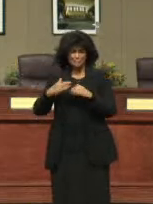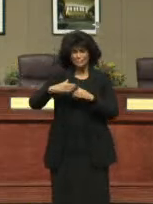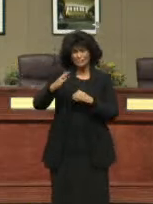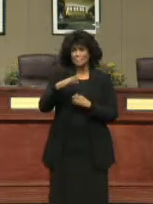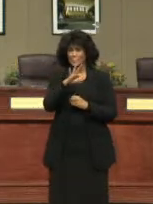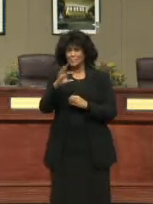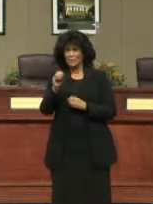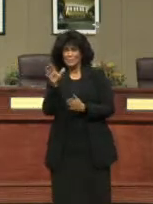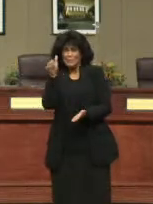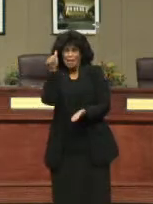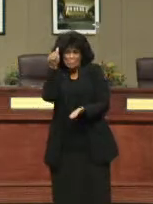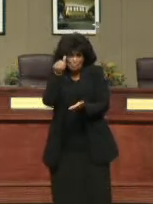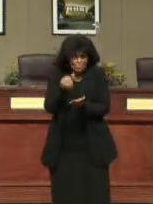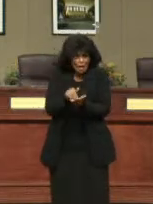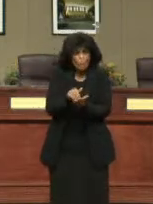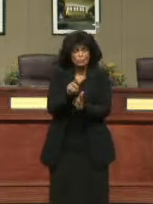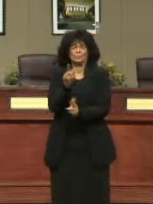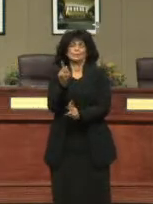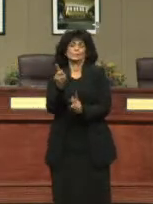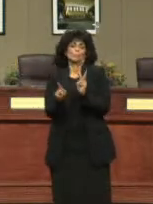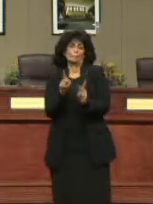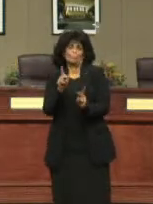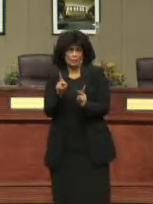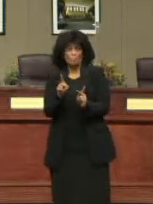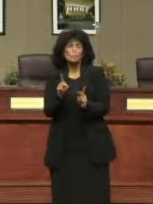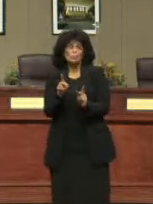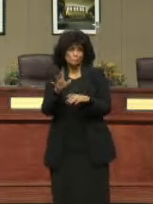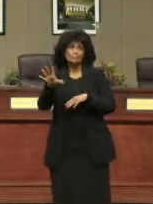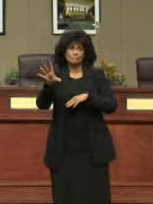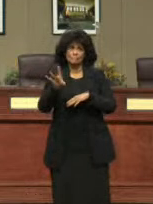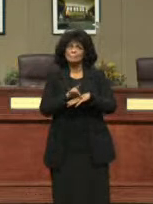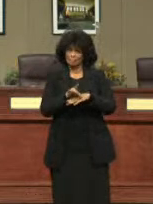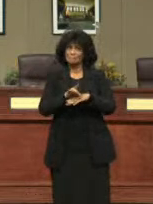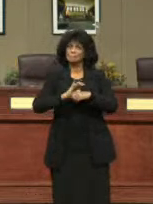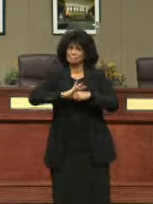90,601 documented cases of positive